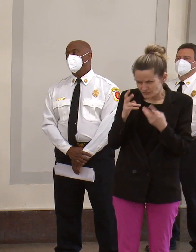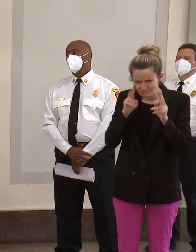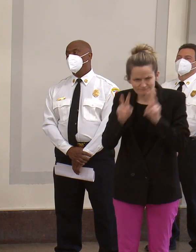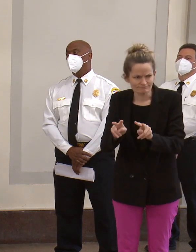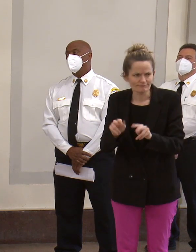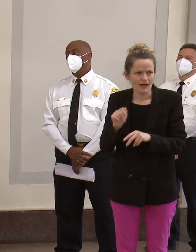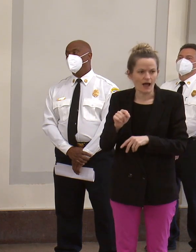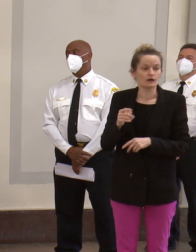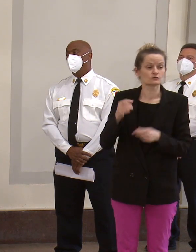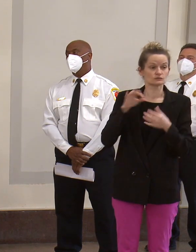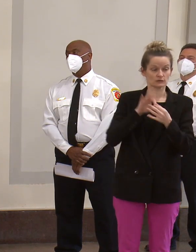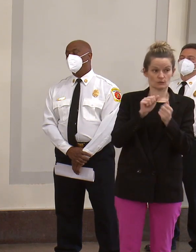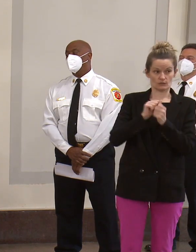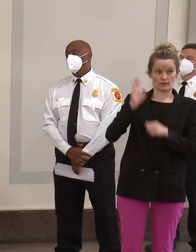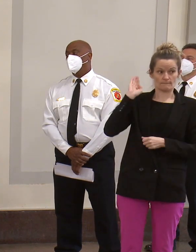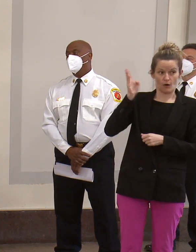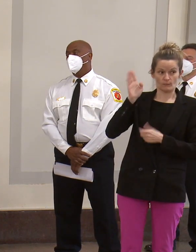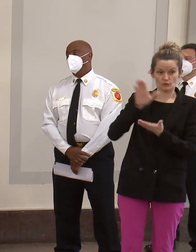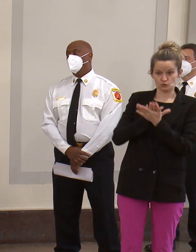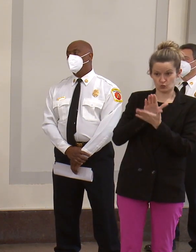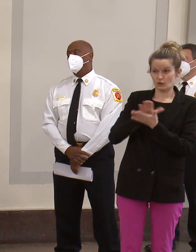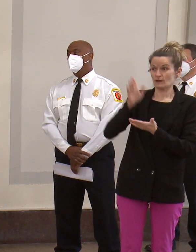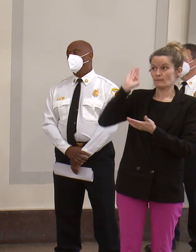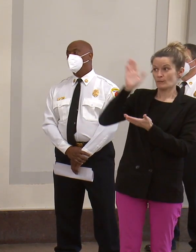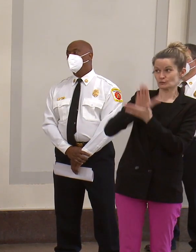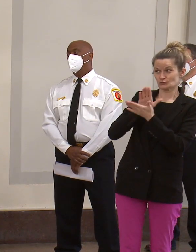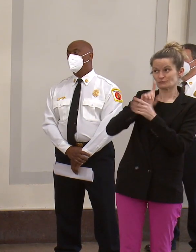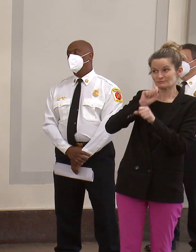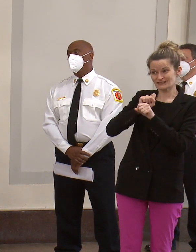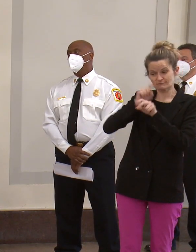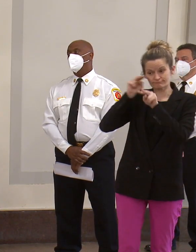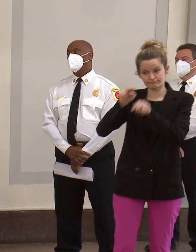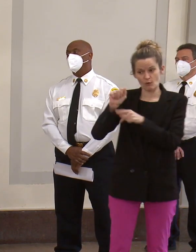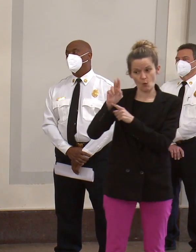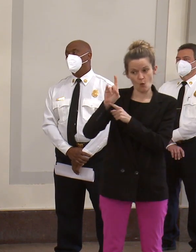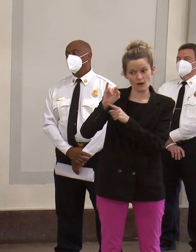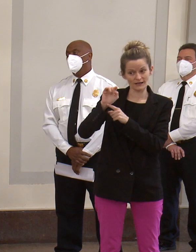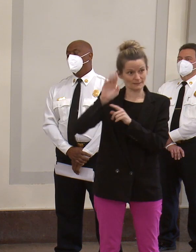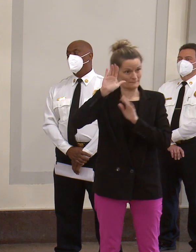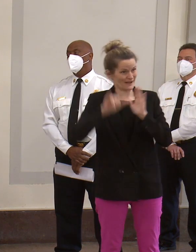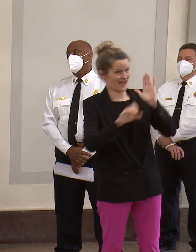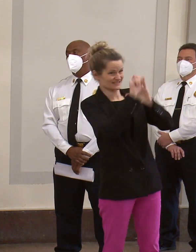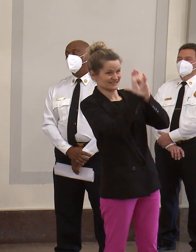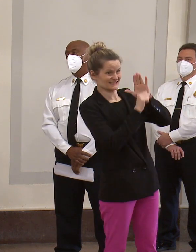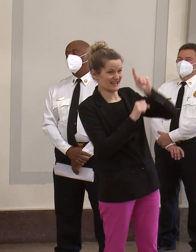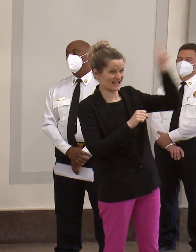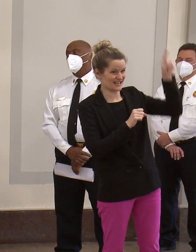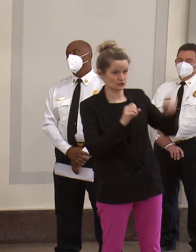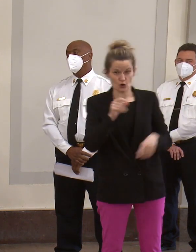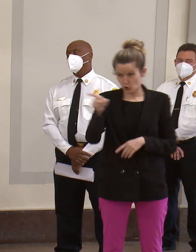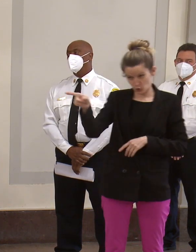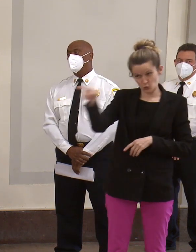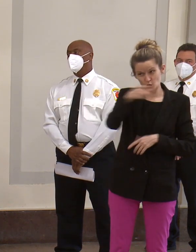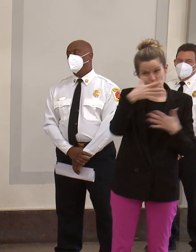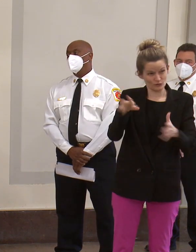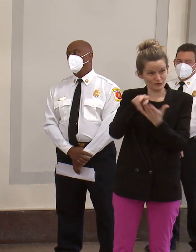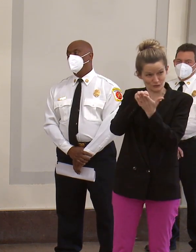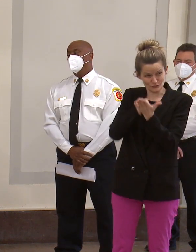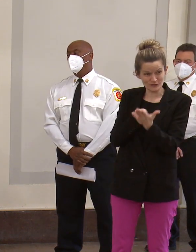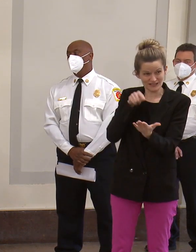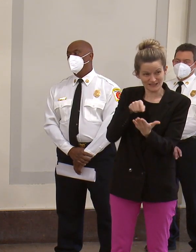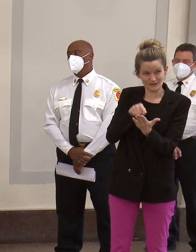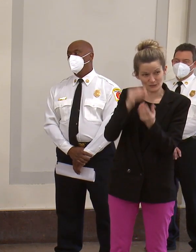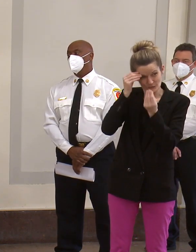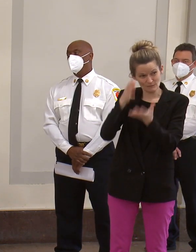Maryland consistently, and they've had good audits recently. I would encourage you guys to go read them so that we will continue to make sure that